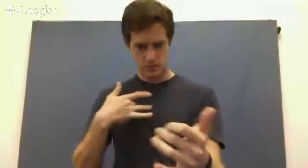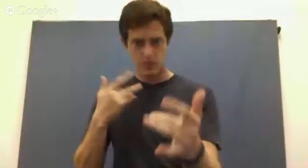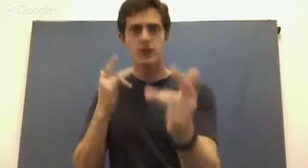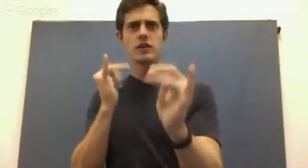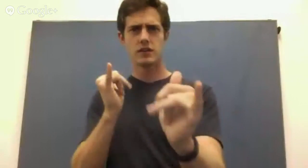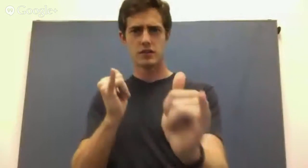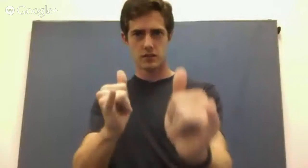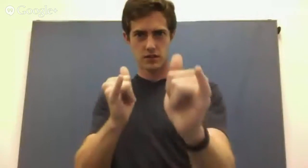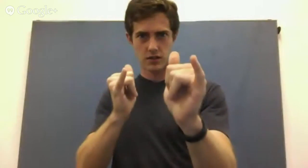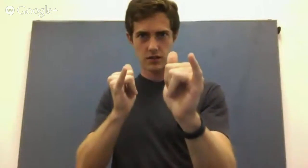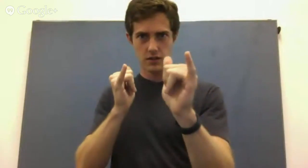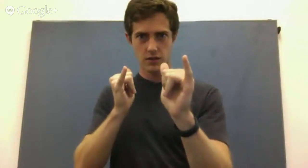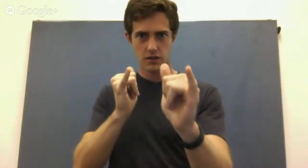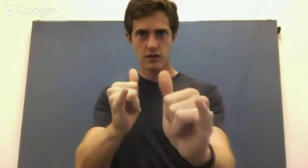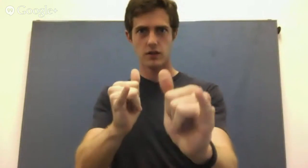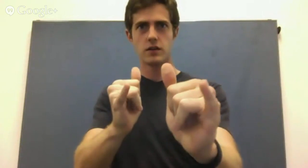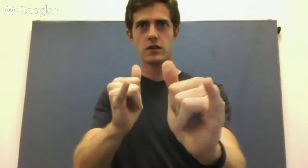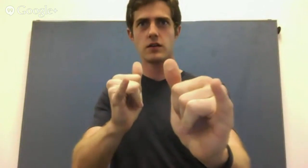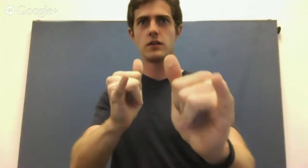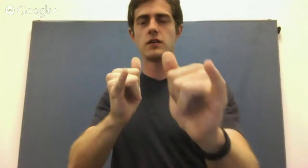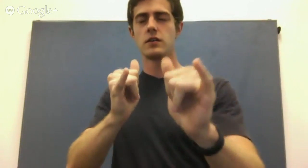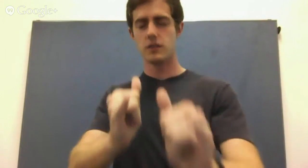my emo.